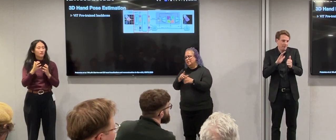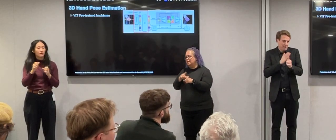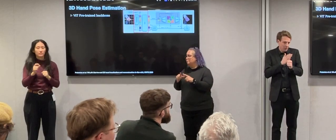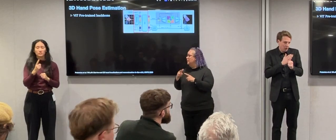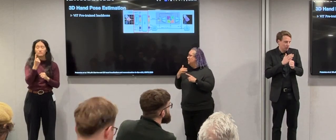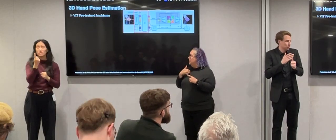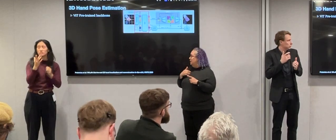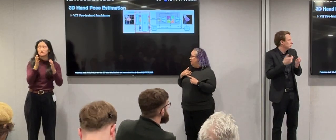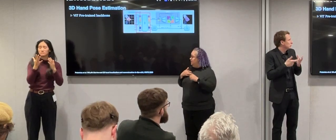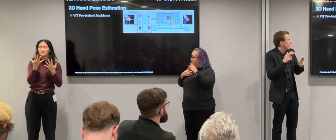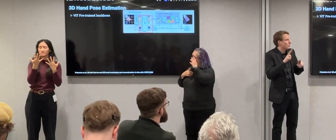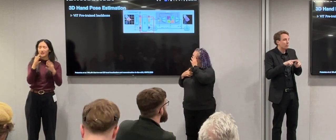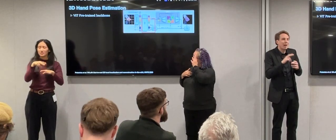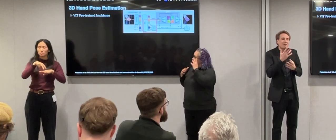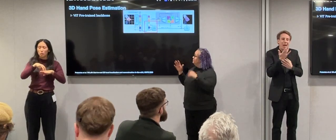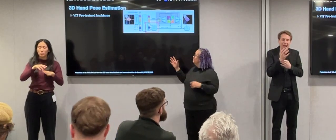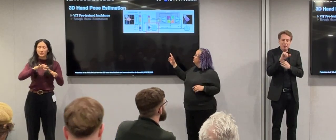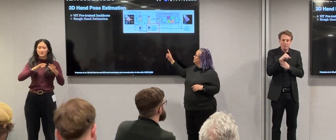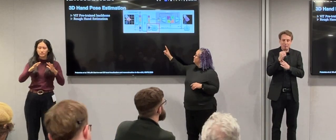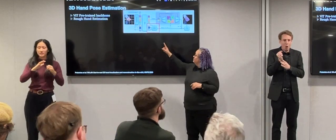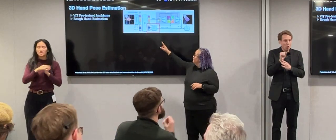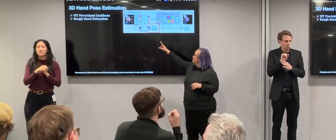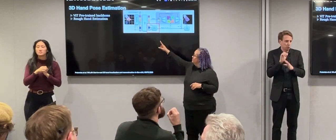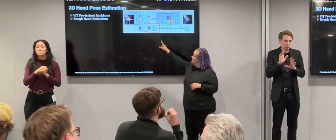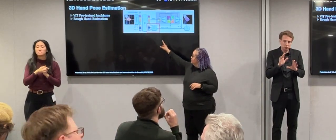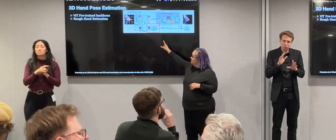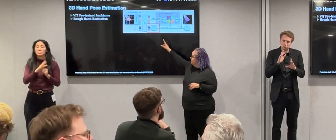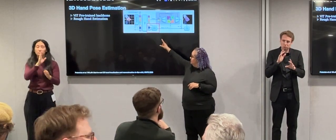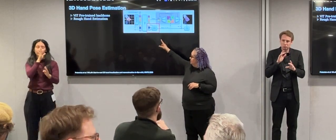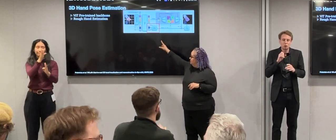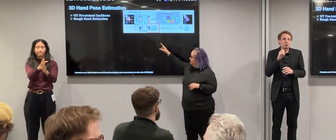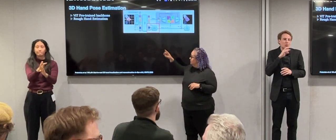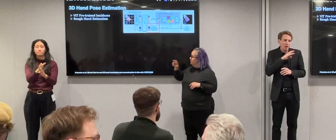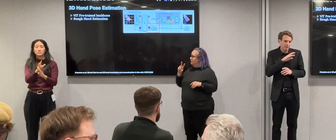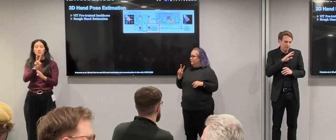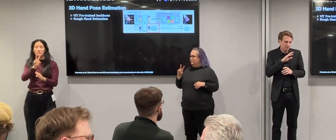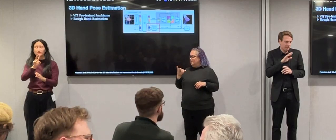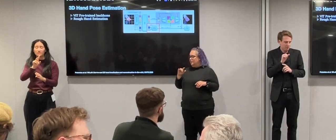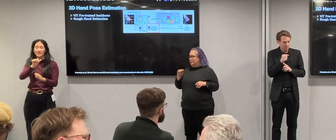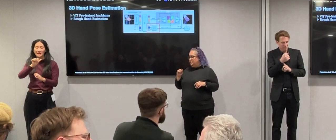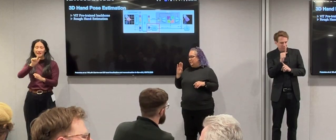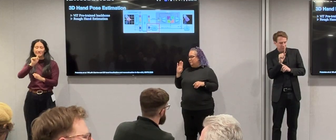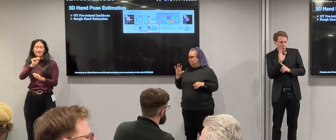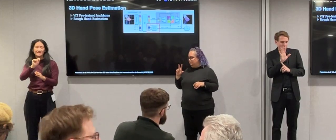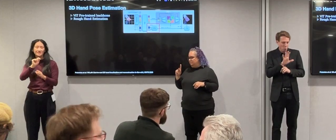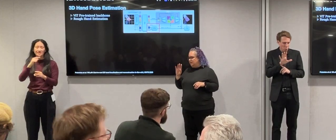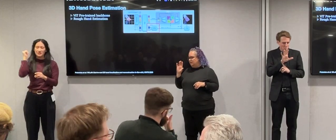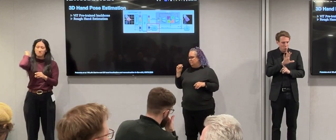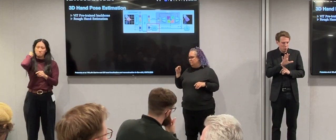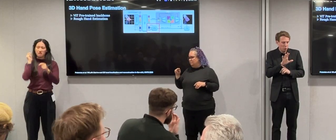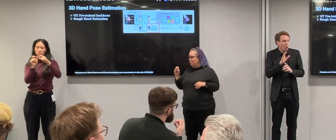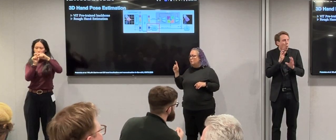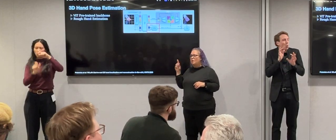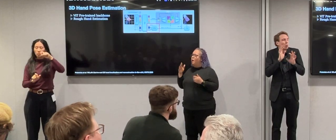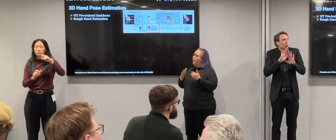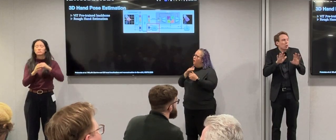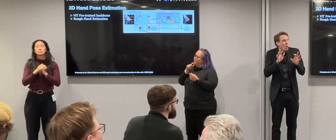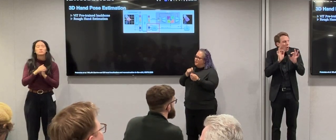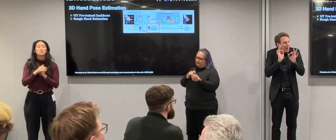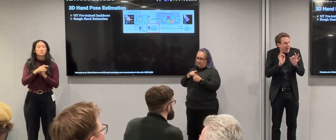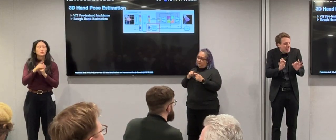pose estimation directly from the VAT backbone. So this is almost accurate, but not very